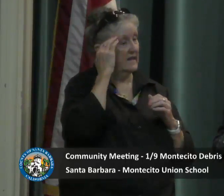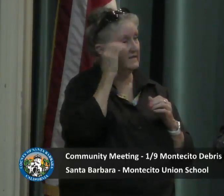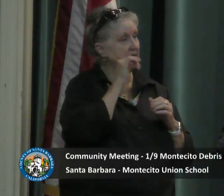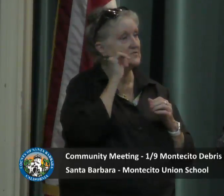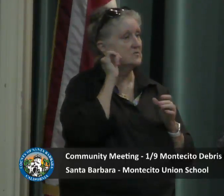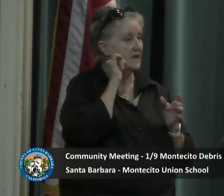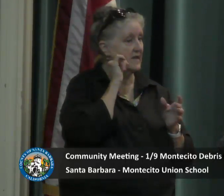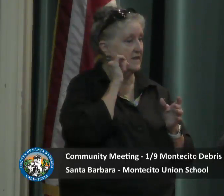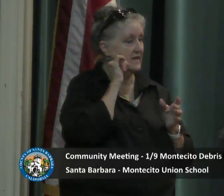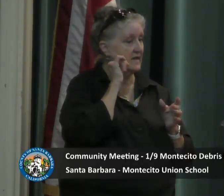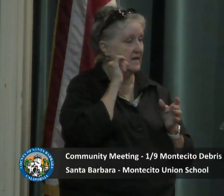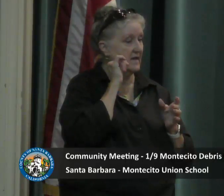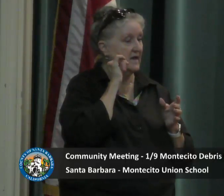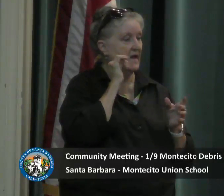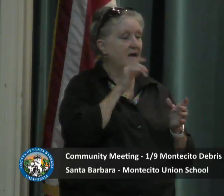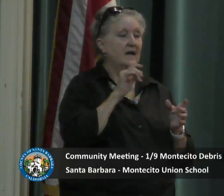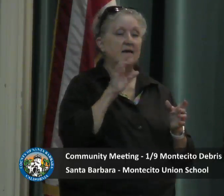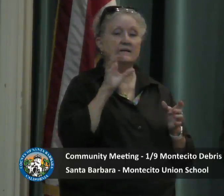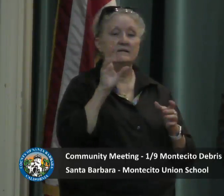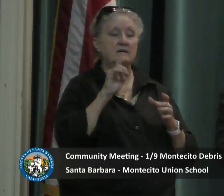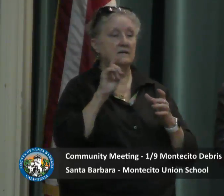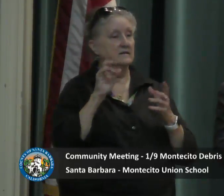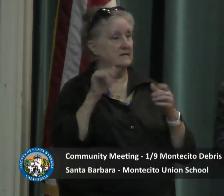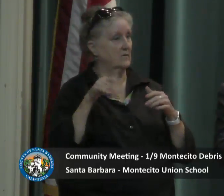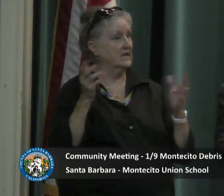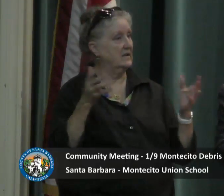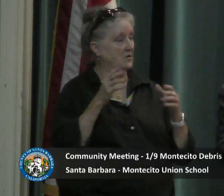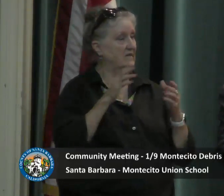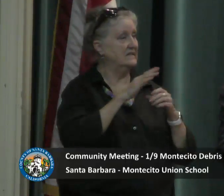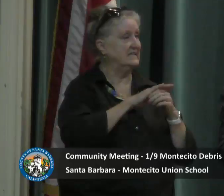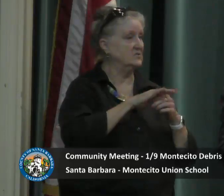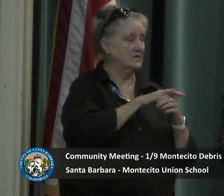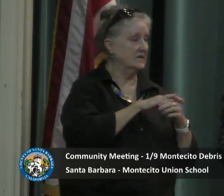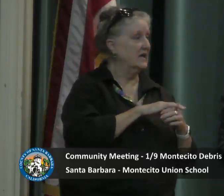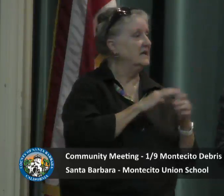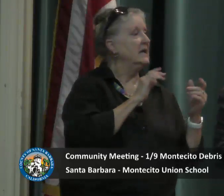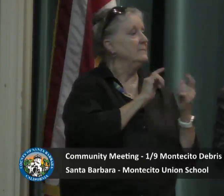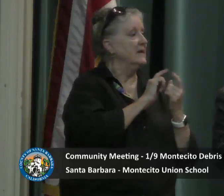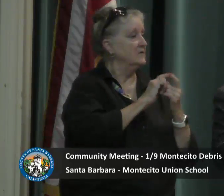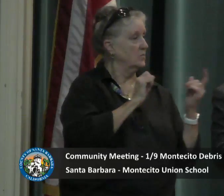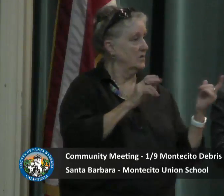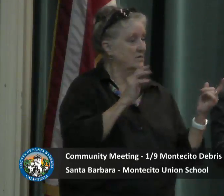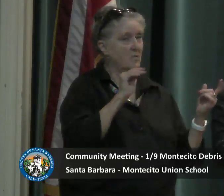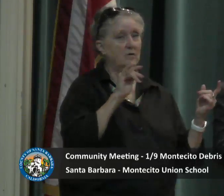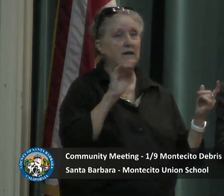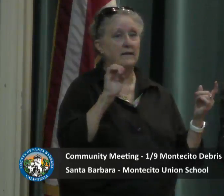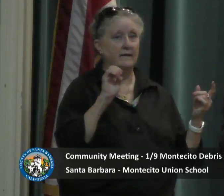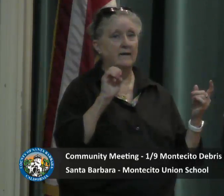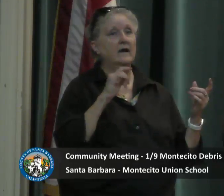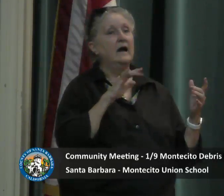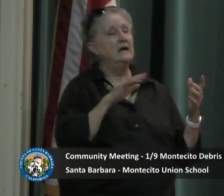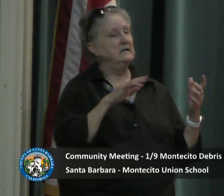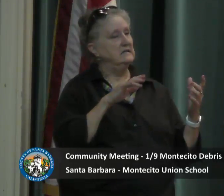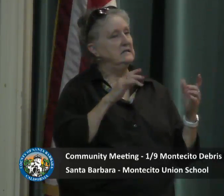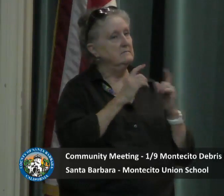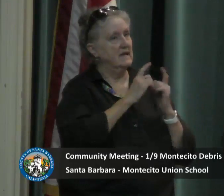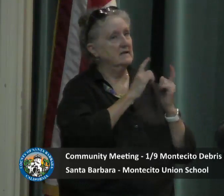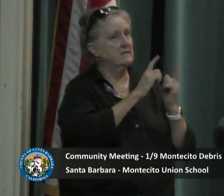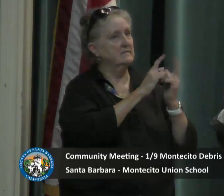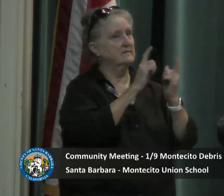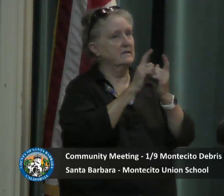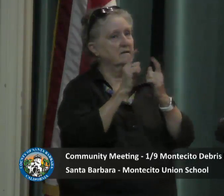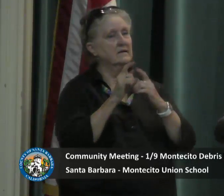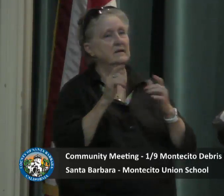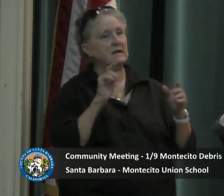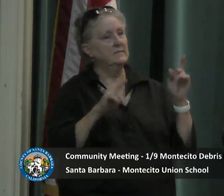yesterday, Mark Ghilarducci. DOS mentioned he was here in the district. I know he met with Mona, he met with everybody here. He's the fellow who's